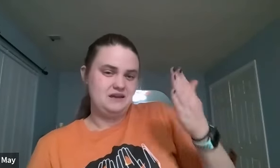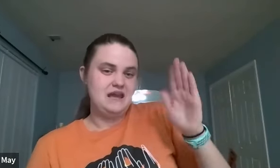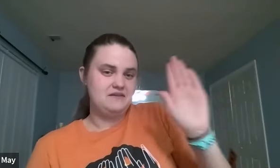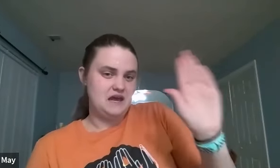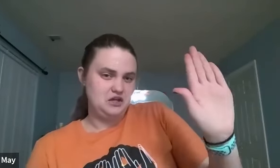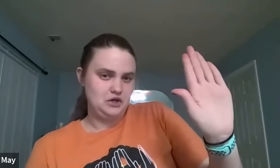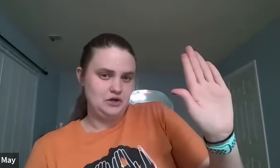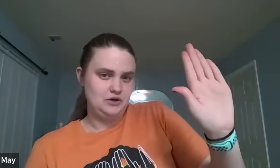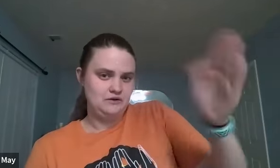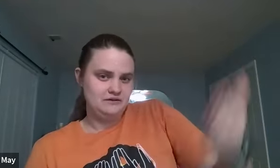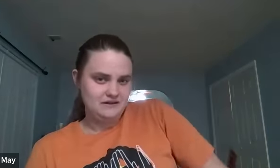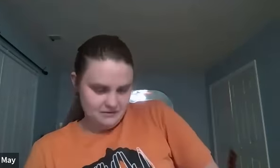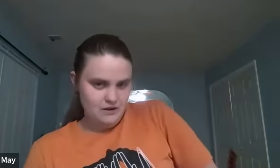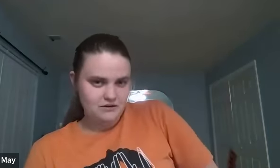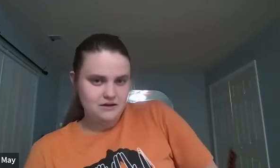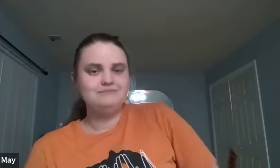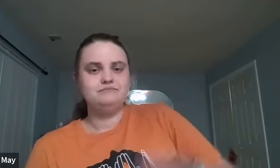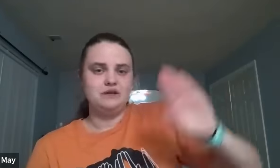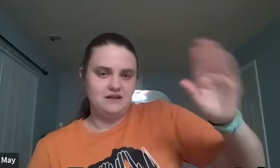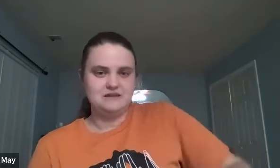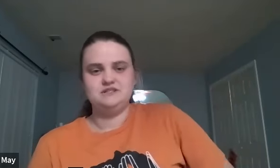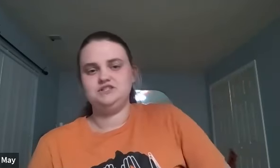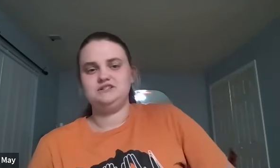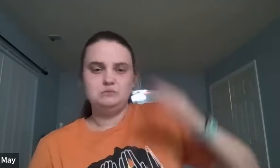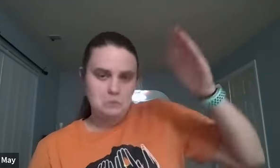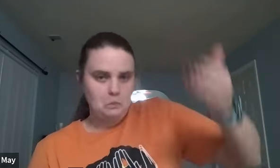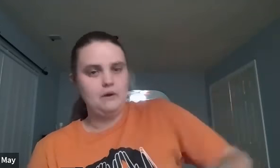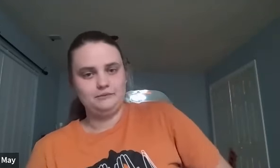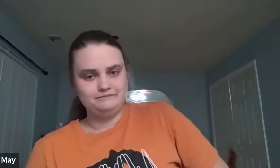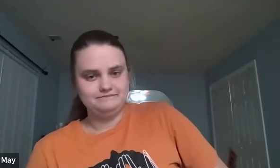add that you're welcome, but a lot of times it's just welcome.